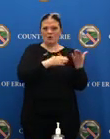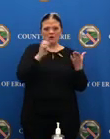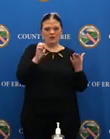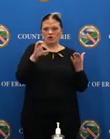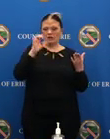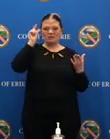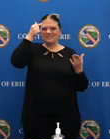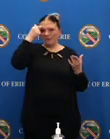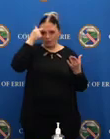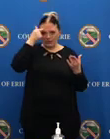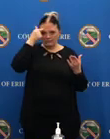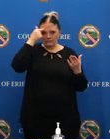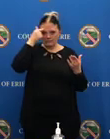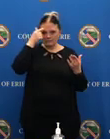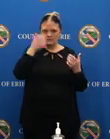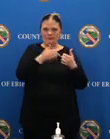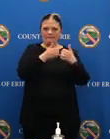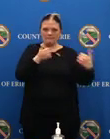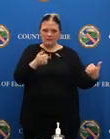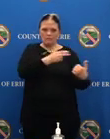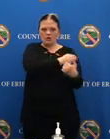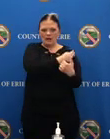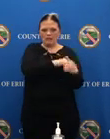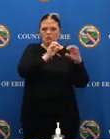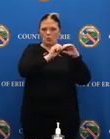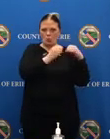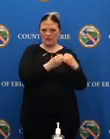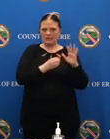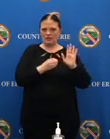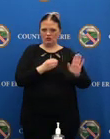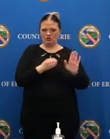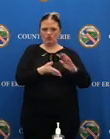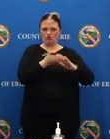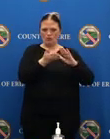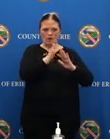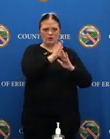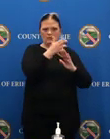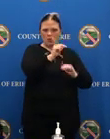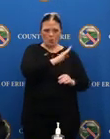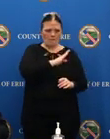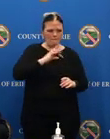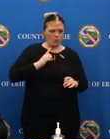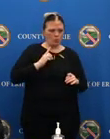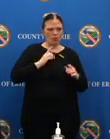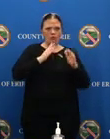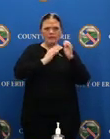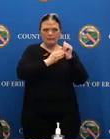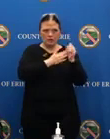County government. It is a separate hospital organization run by its own board with its own